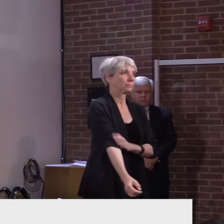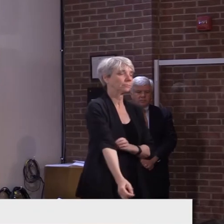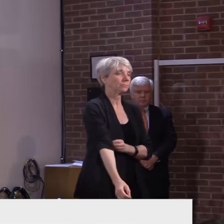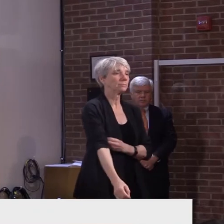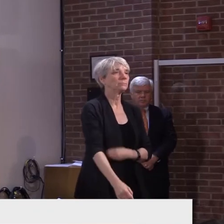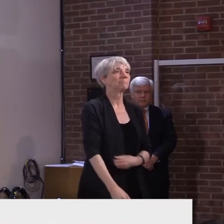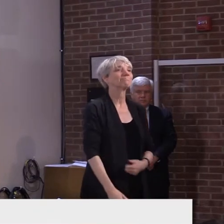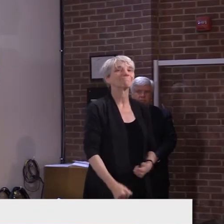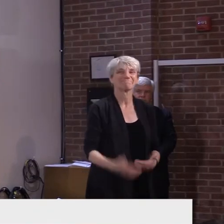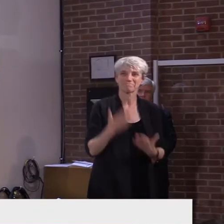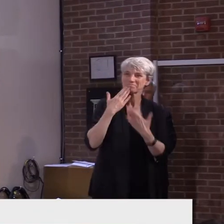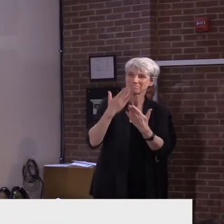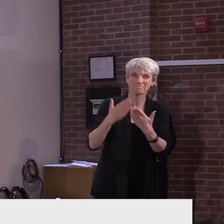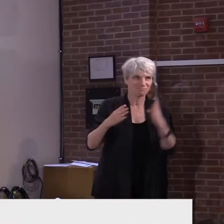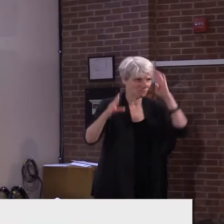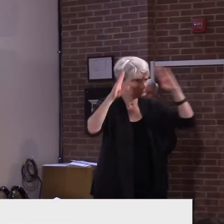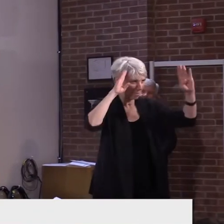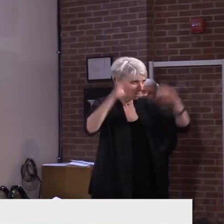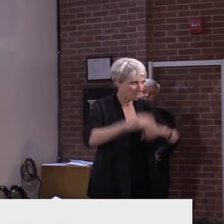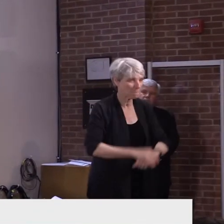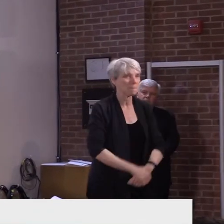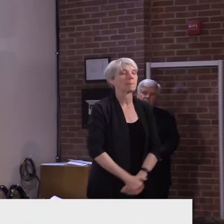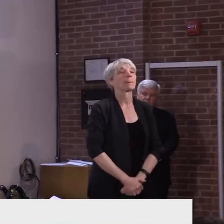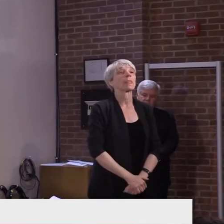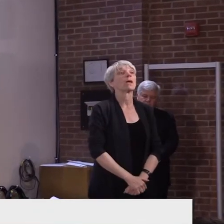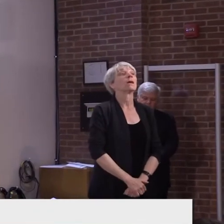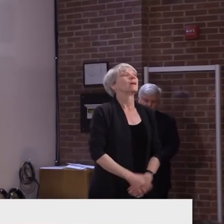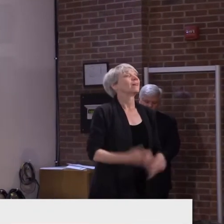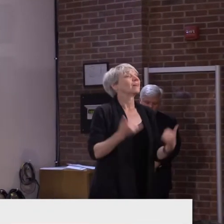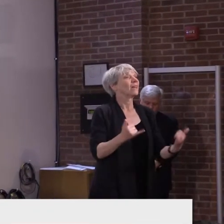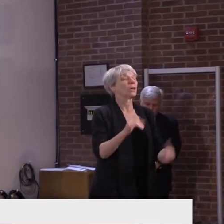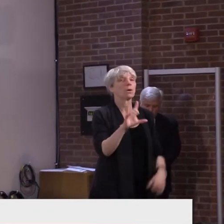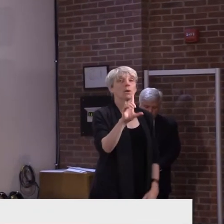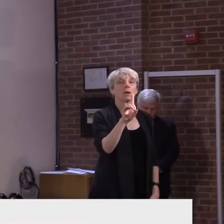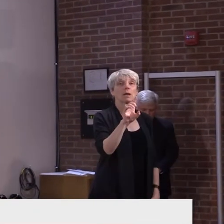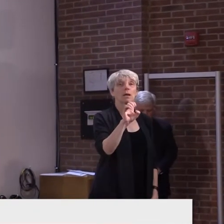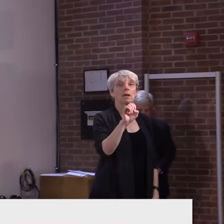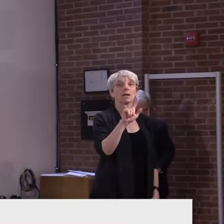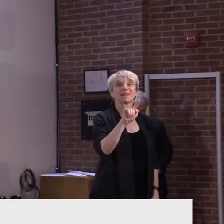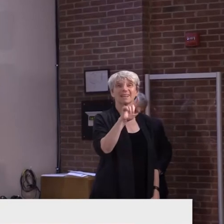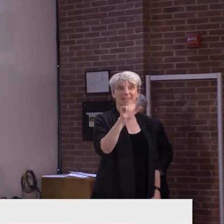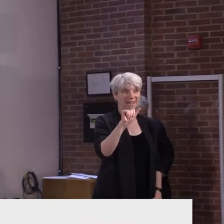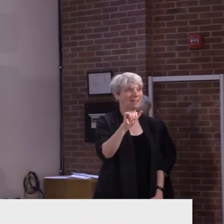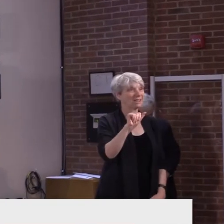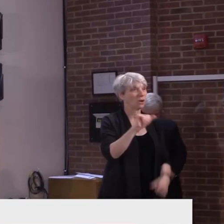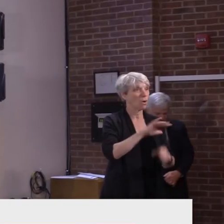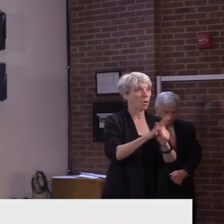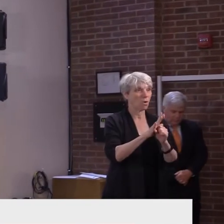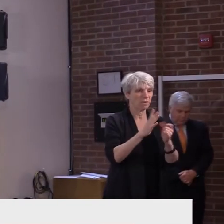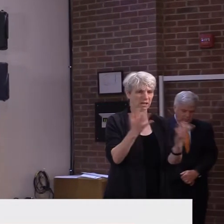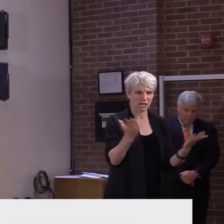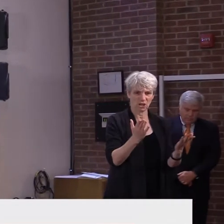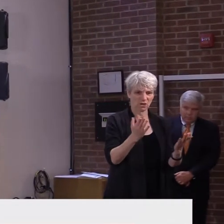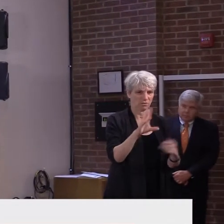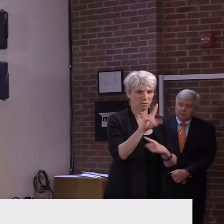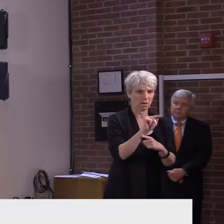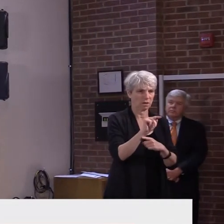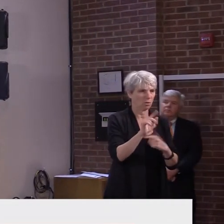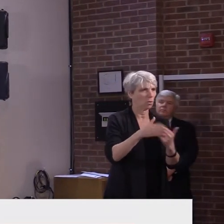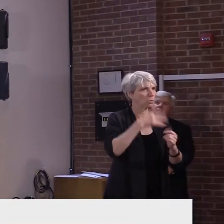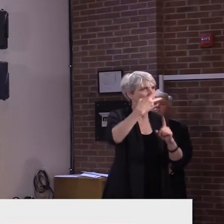Thank you and good afternoon. So we've been living with the Delta variant widespread here in Vermont for nearly 2 months